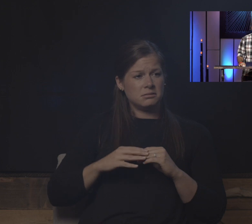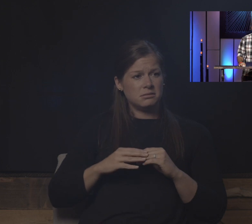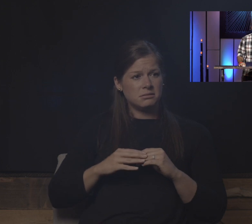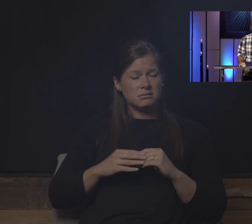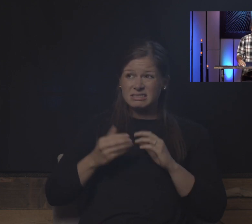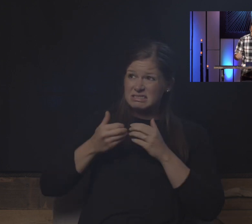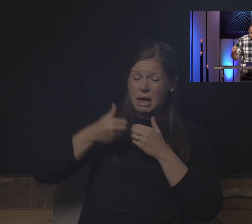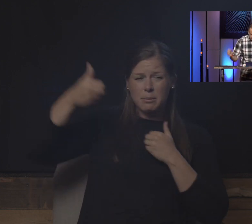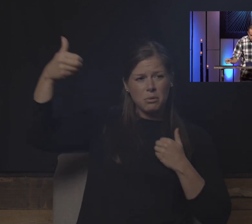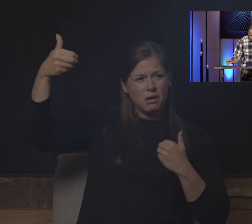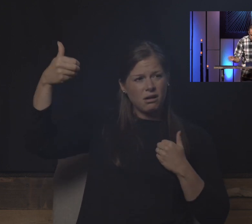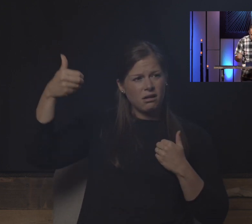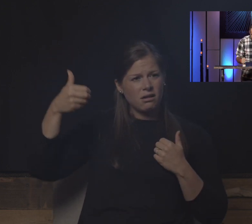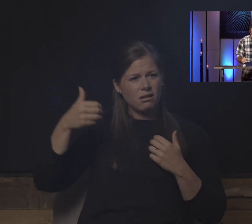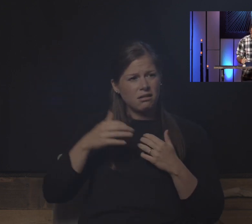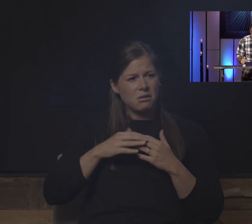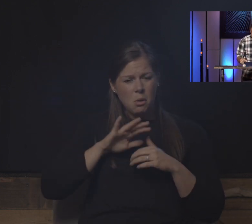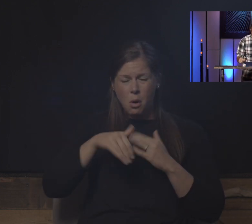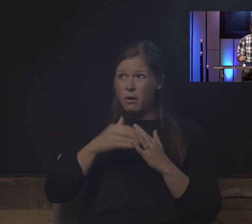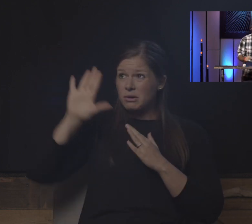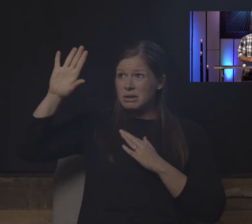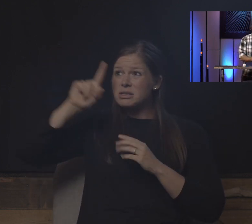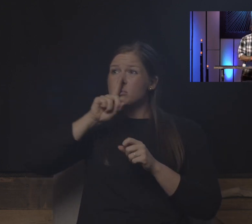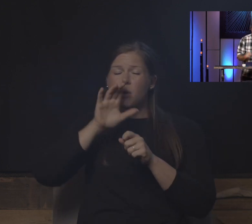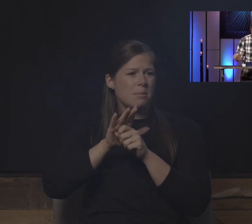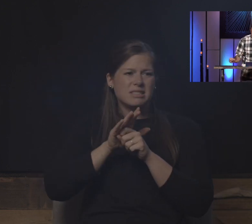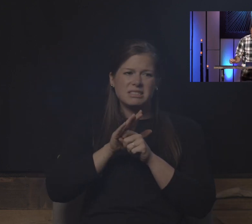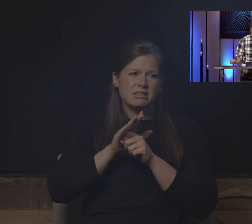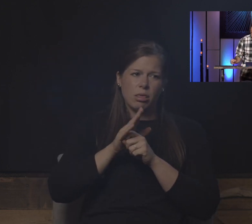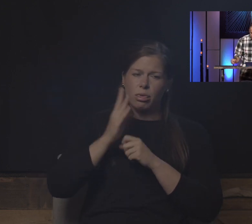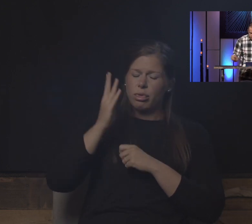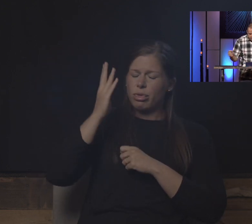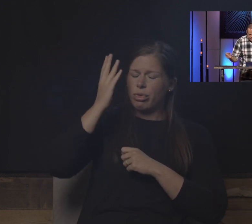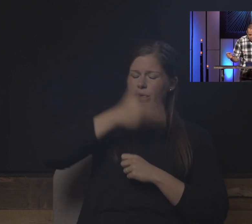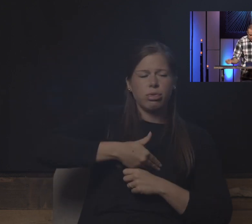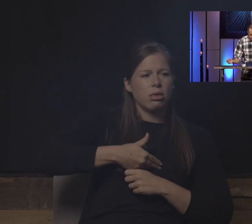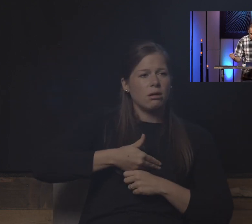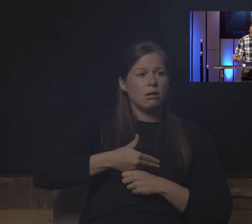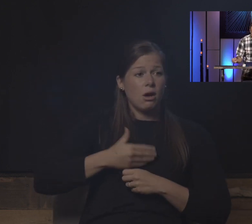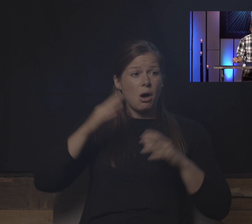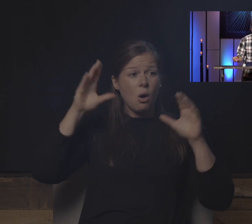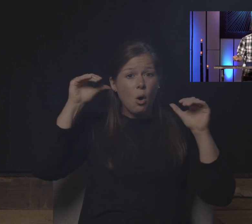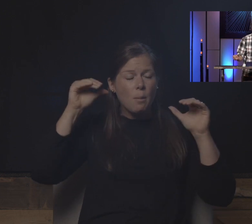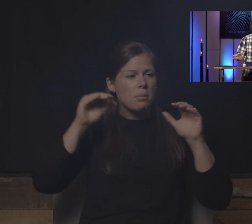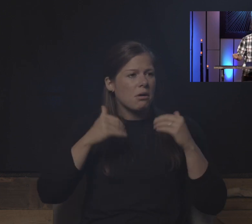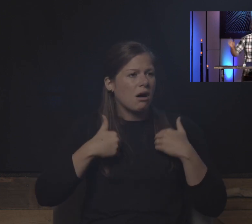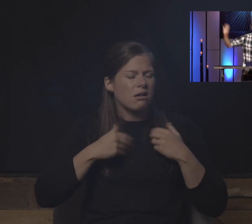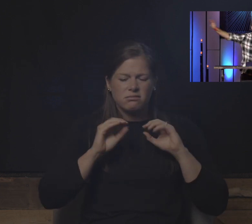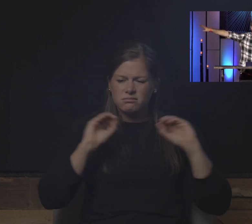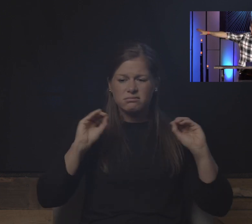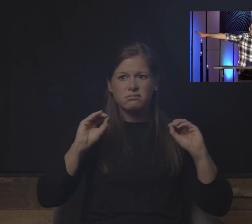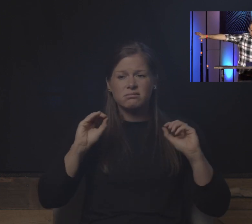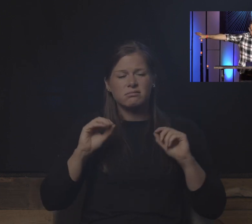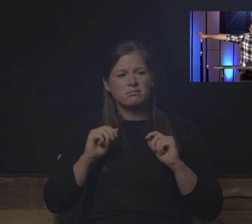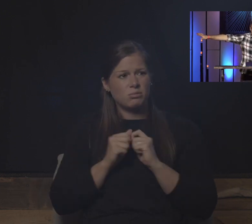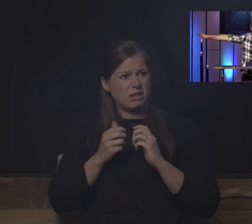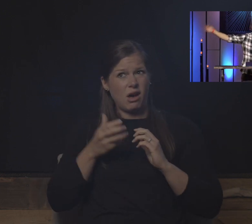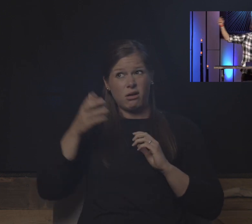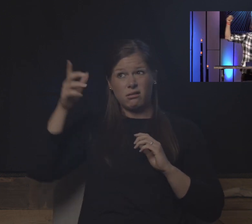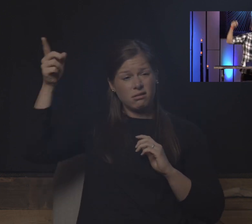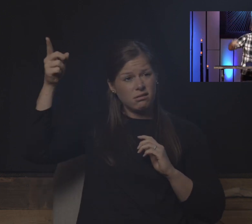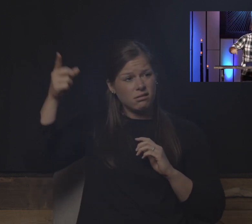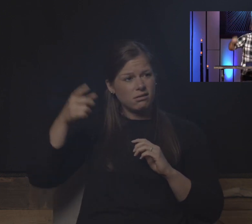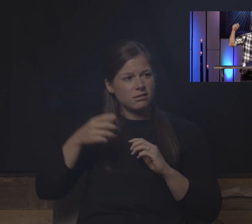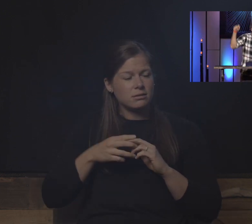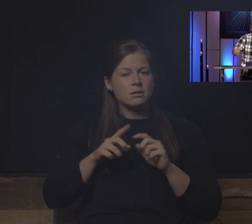Israel and strangers to the covenants of promise, having no hope and without God in the world. That was your past, verse